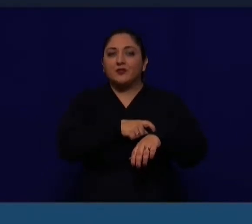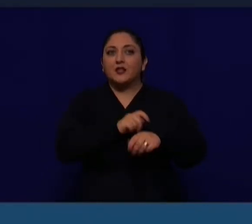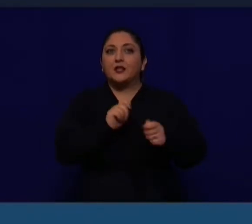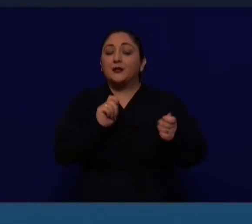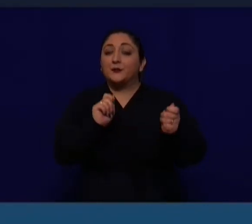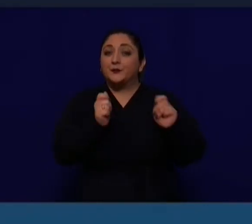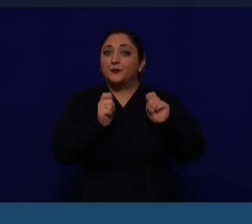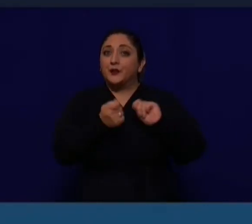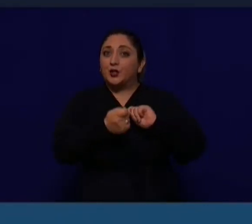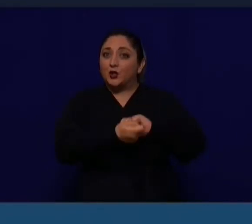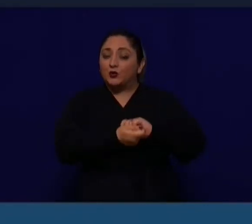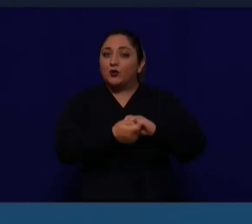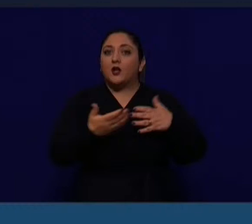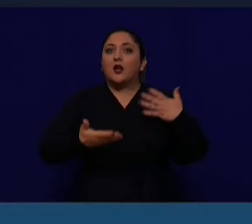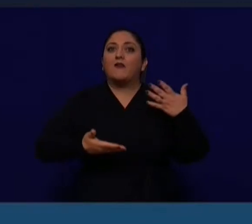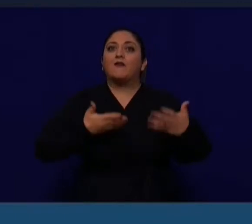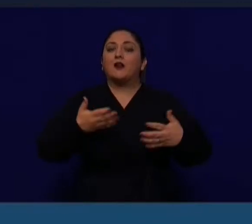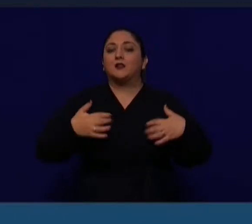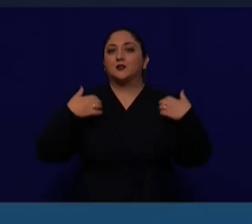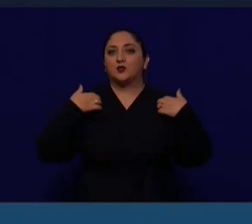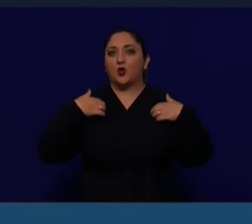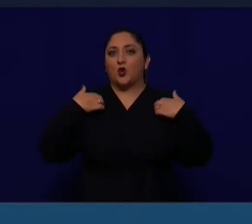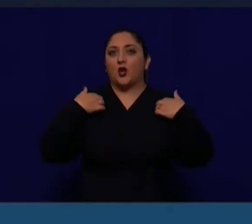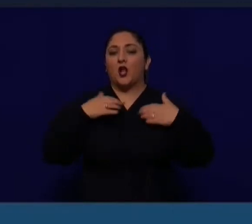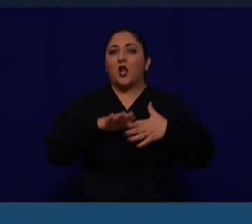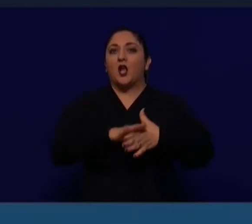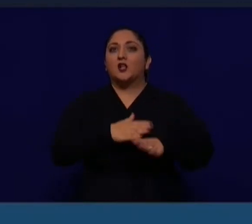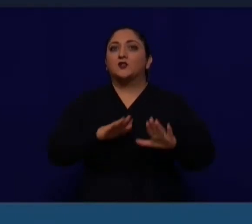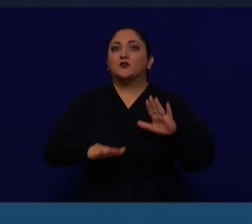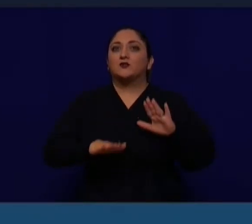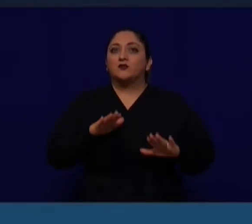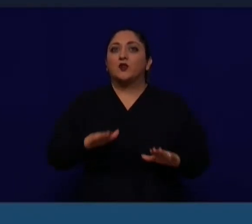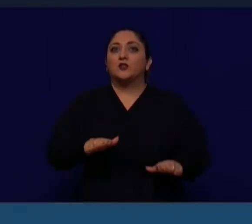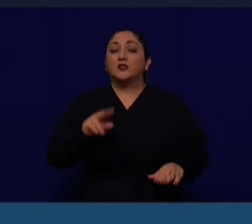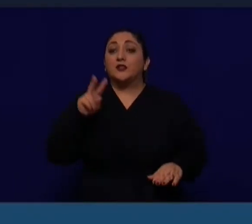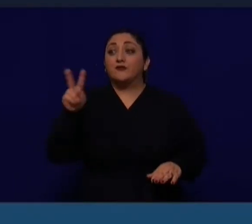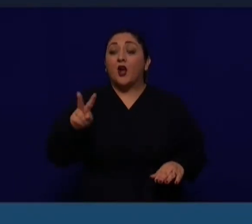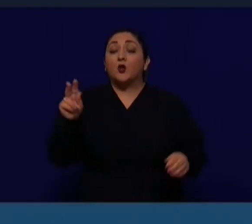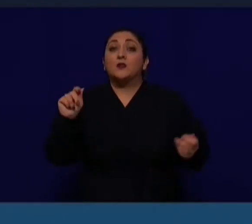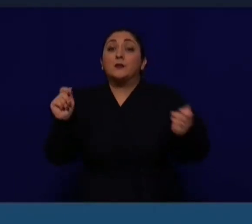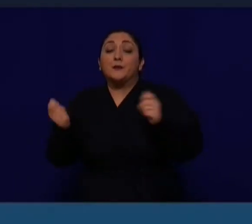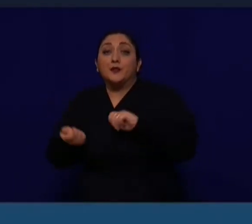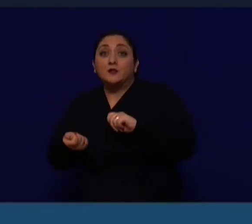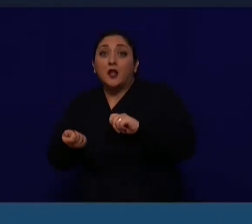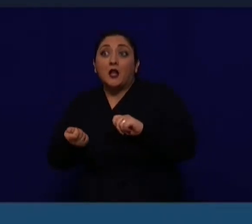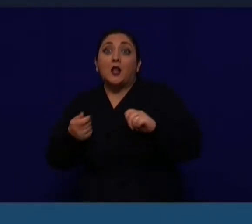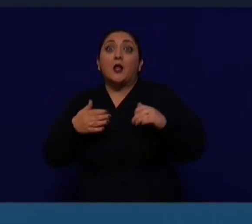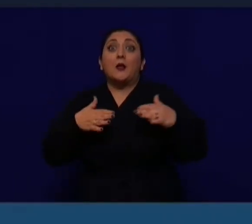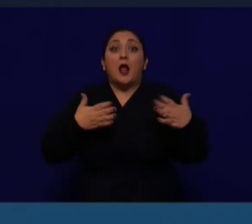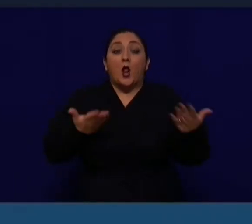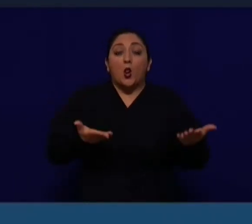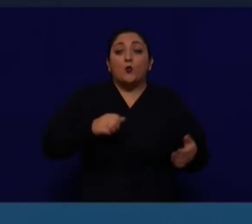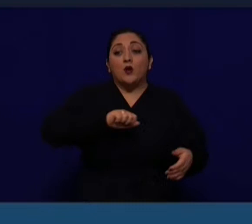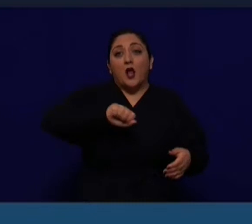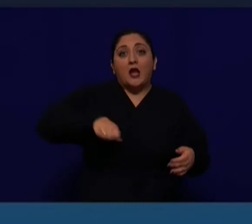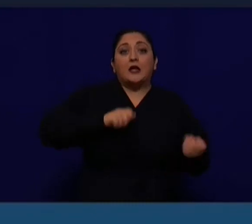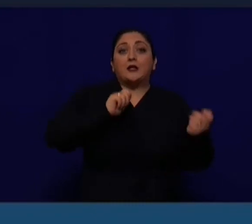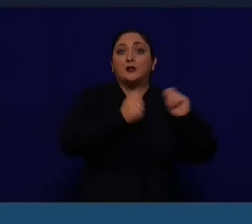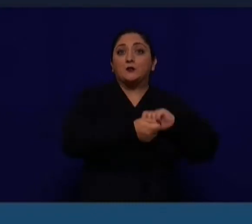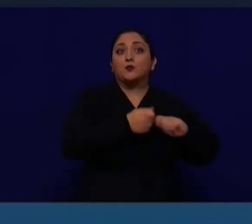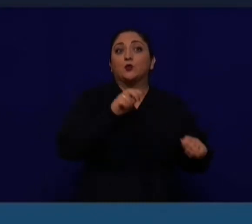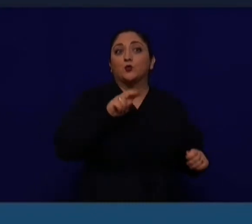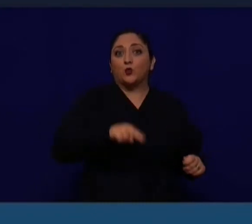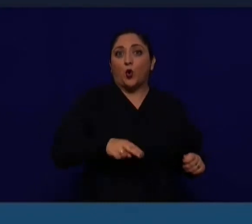daqsxejn l-affarijiet għax anka jekk it-tattika tal-virus sa ċertu punt inbidlet forsi aħna jistgħu forsi għal